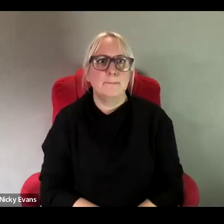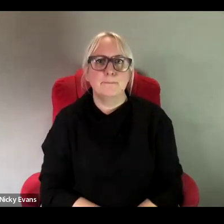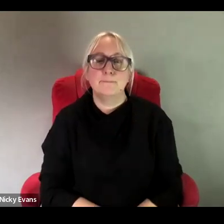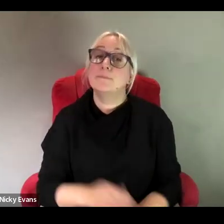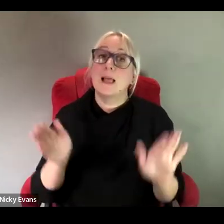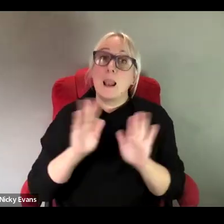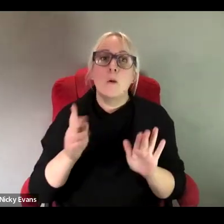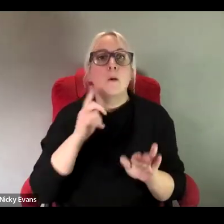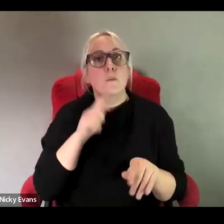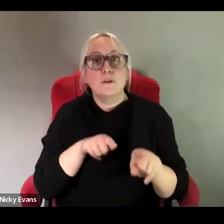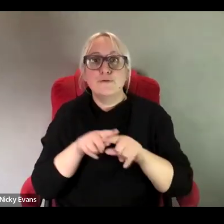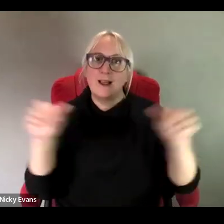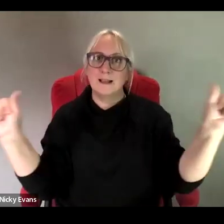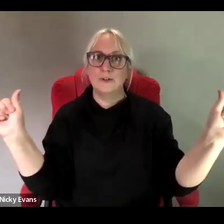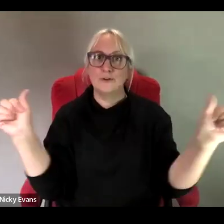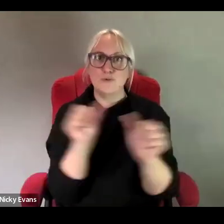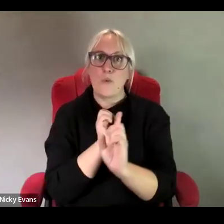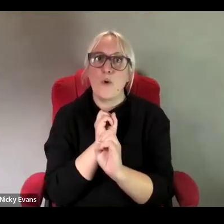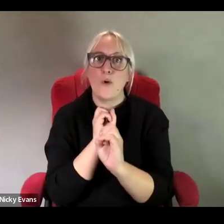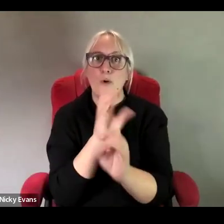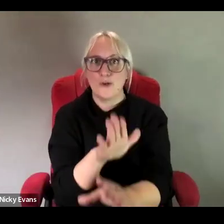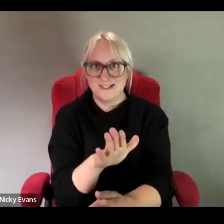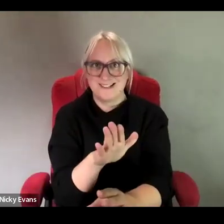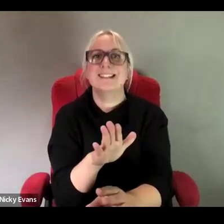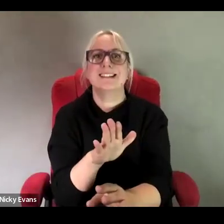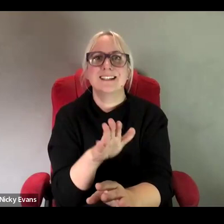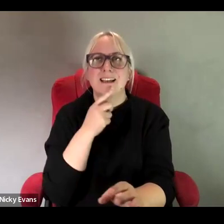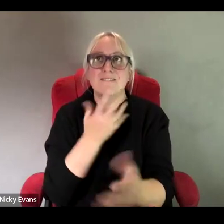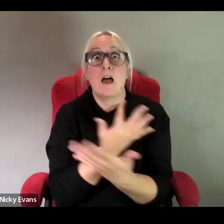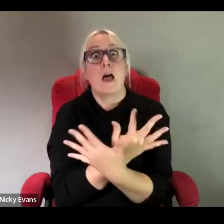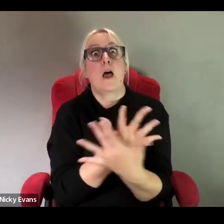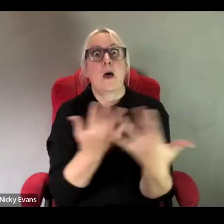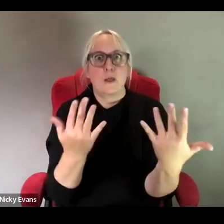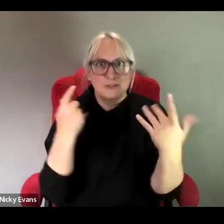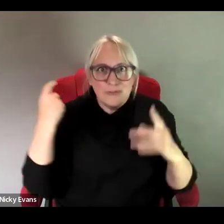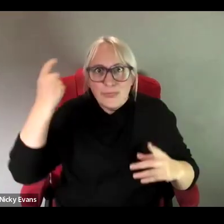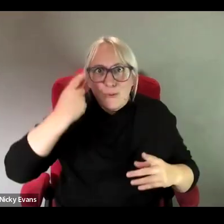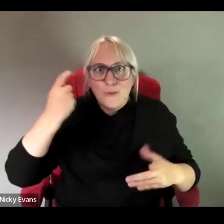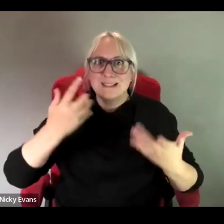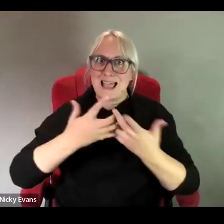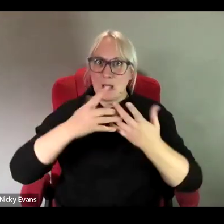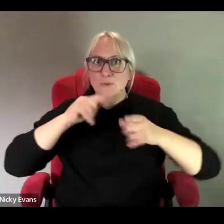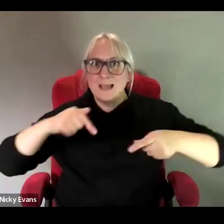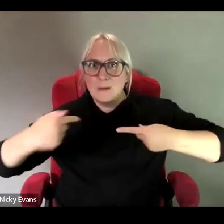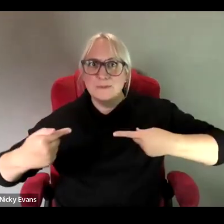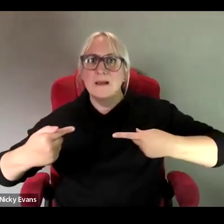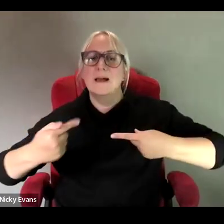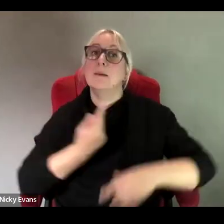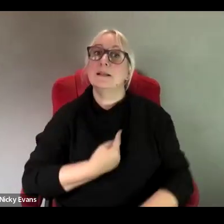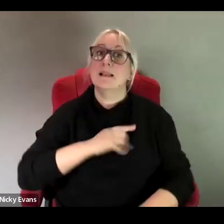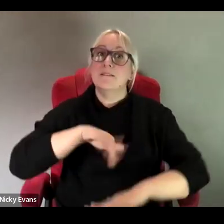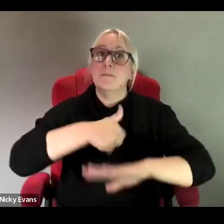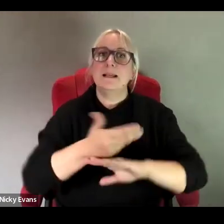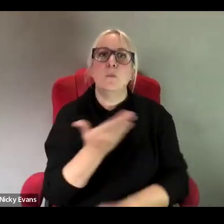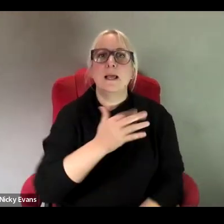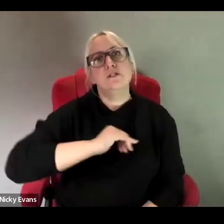I'll try and keep it as concise as I can, but I've got obviously got a lot of thoughts about this and how to counter it. I'm up in Scotland,